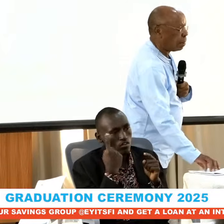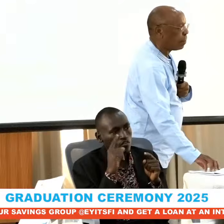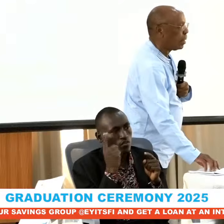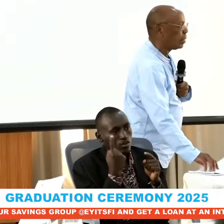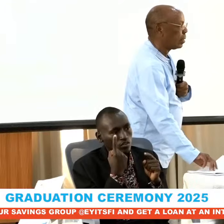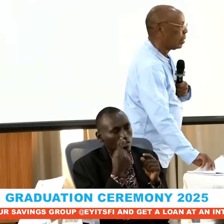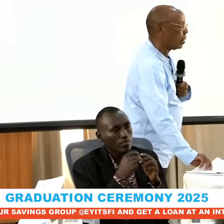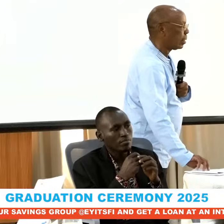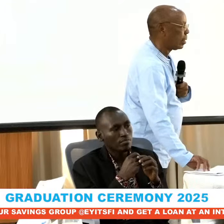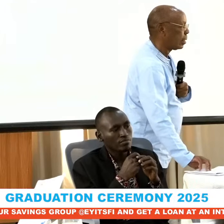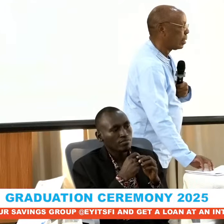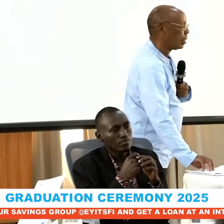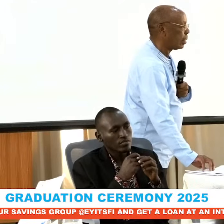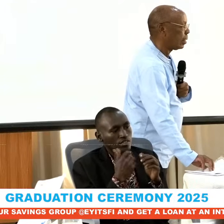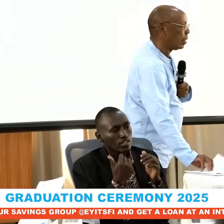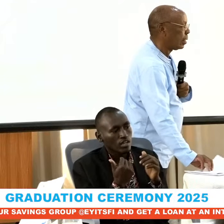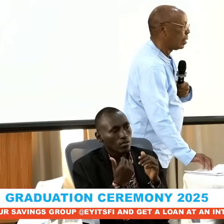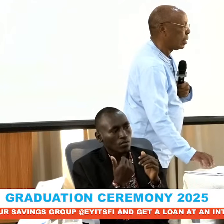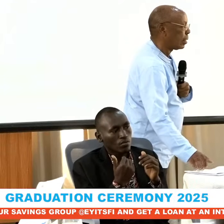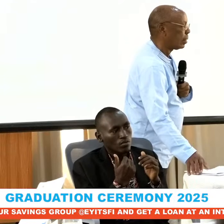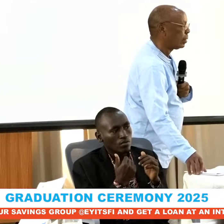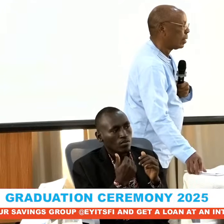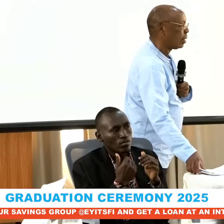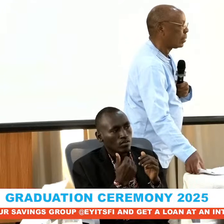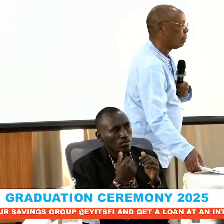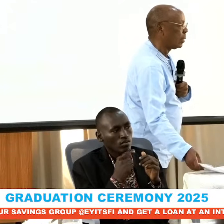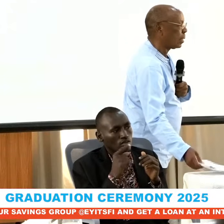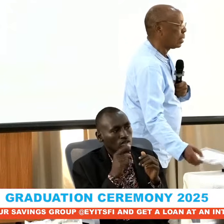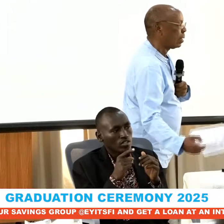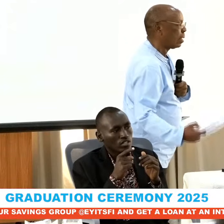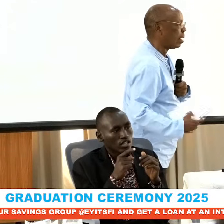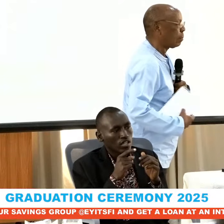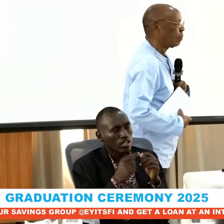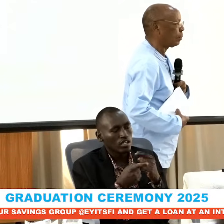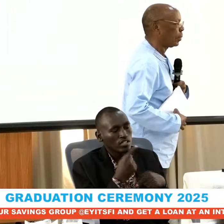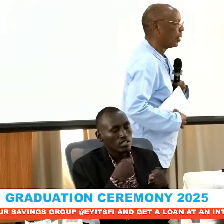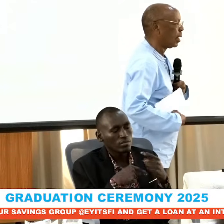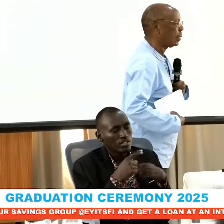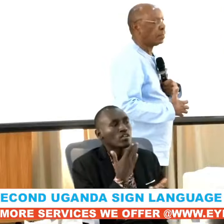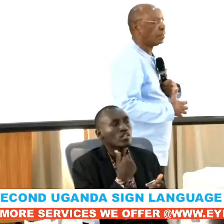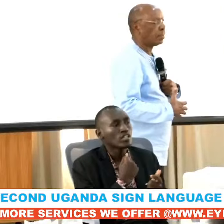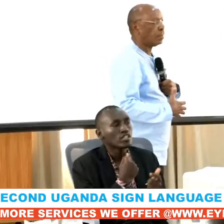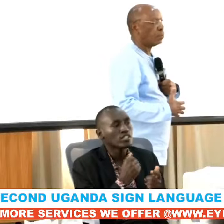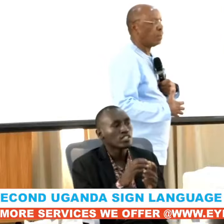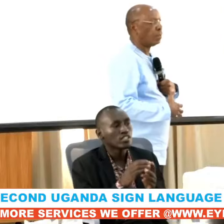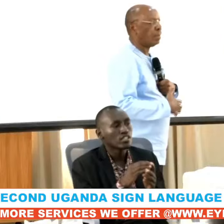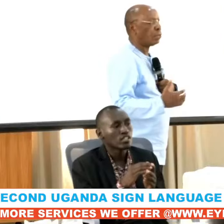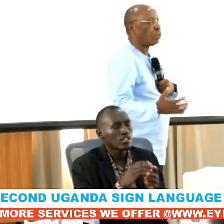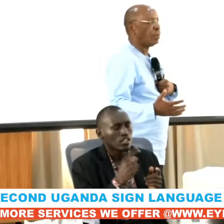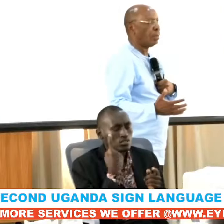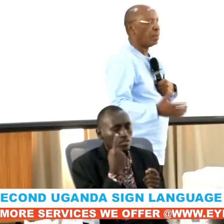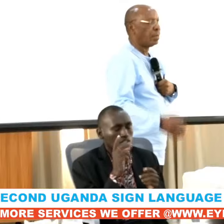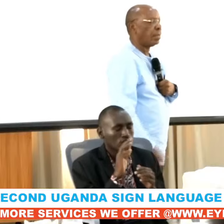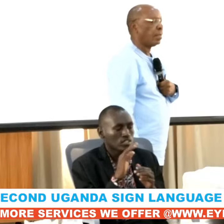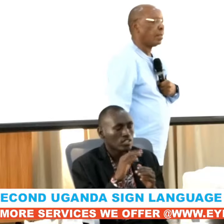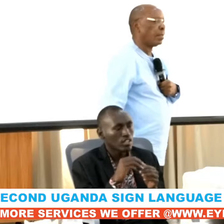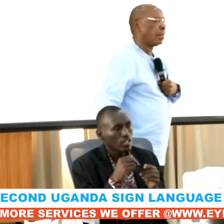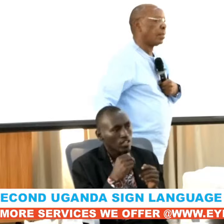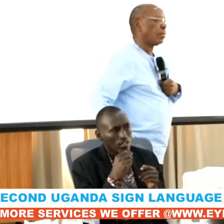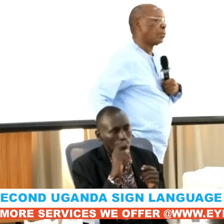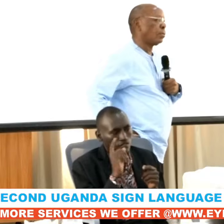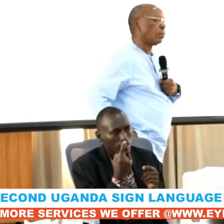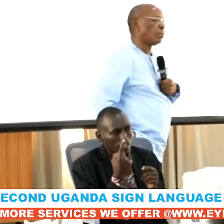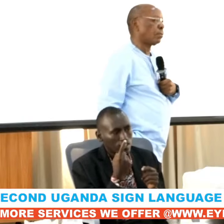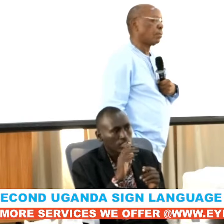And apparently, these are disabilities that can come at any step towards mainstreaming